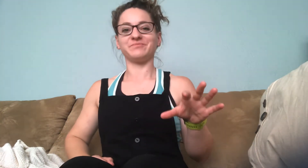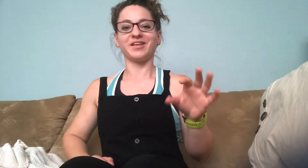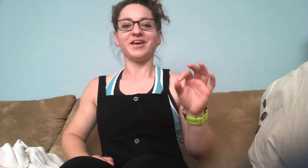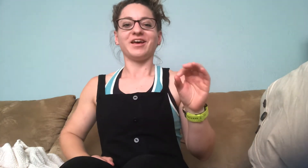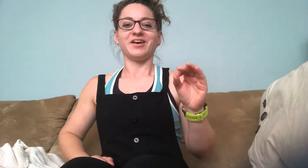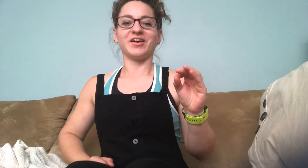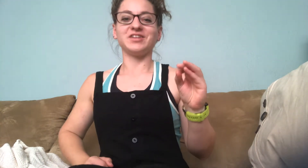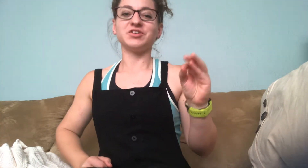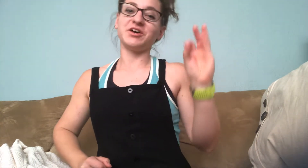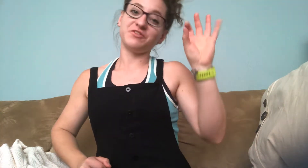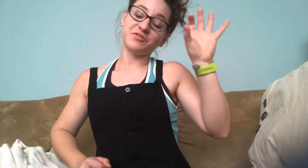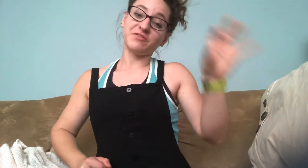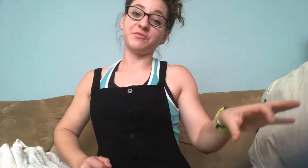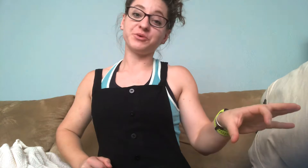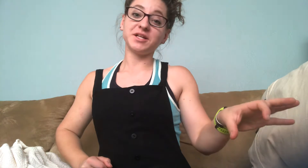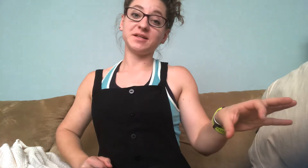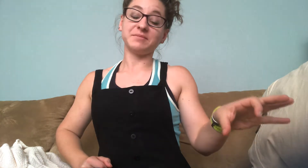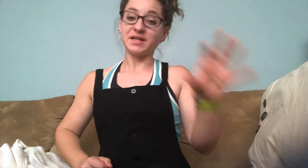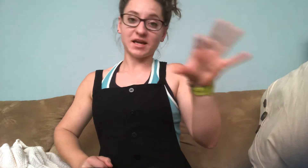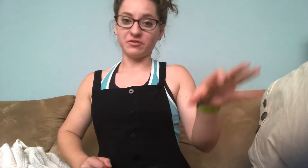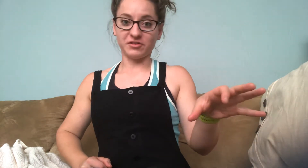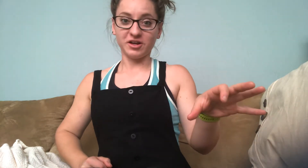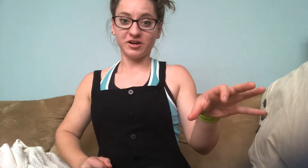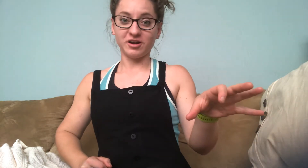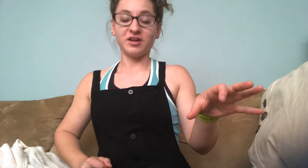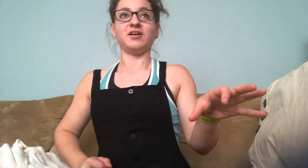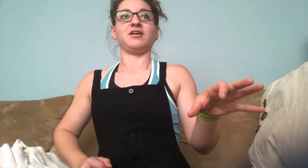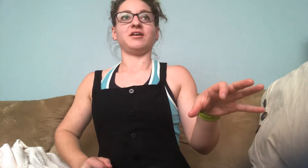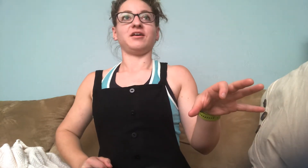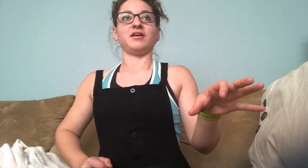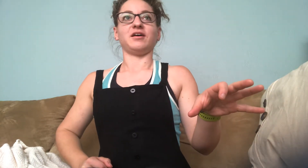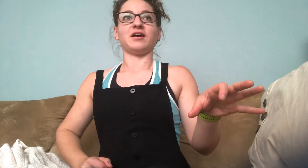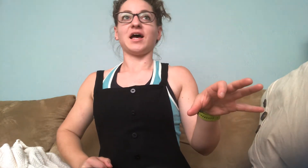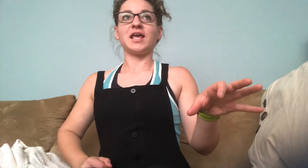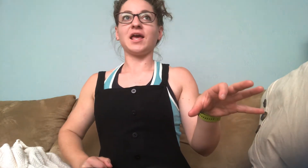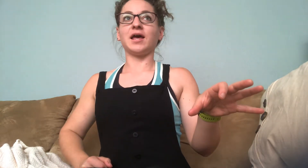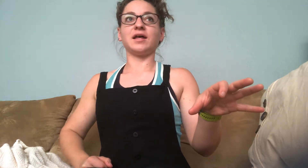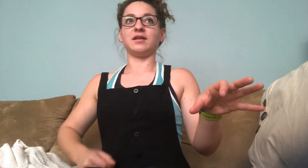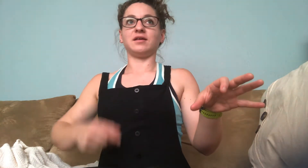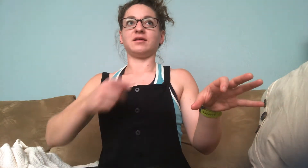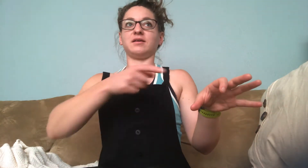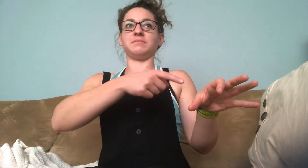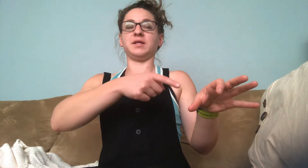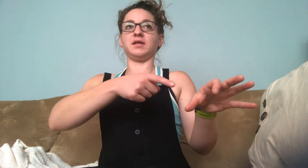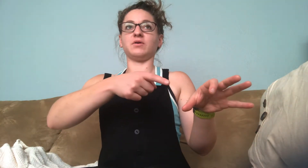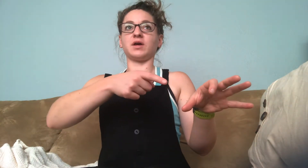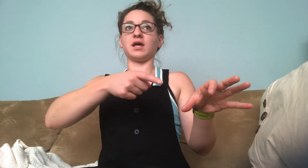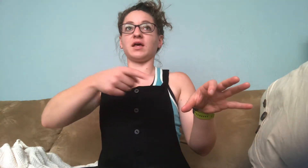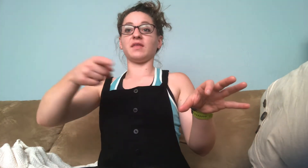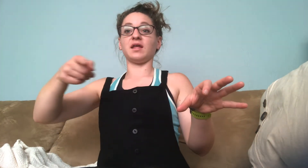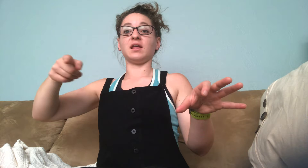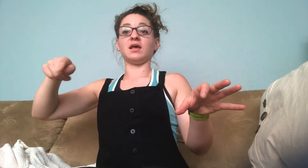them up. Okay, so if I put my dad over here, I can't be, okay, and